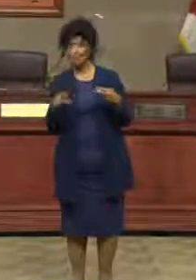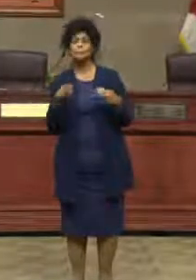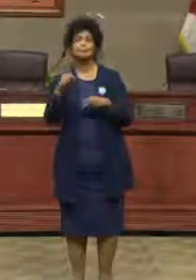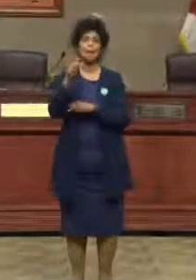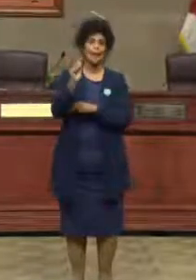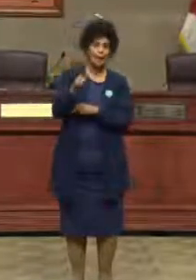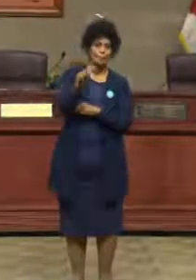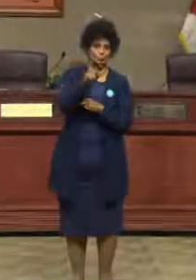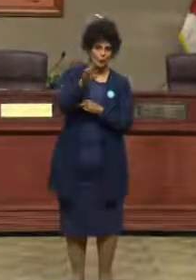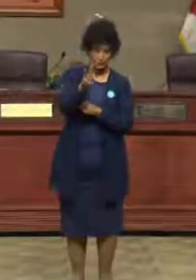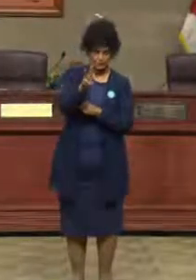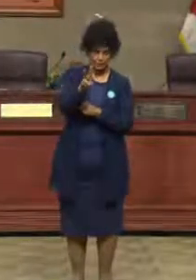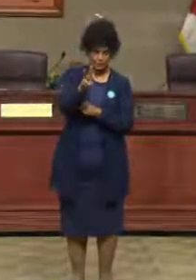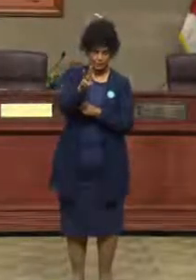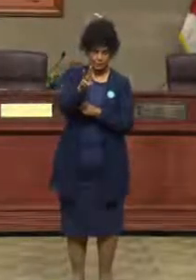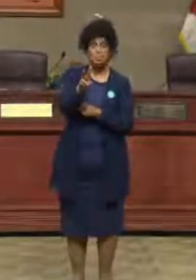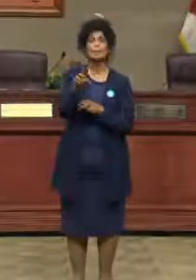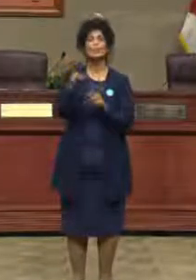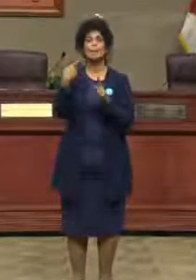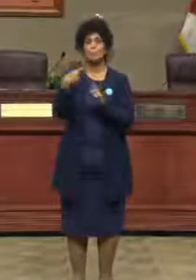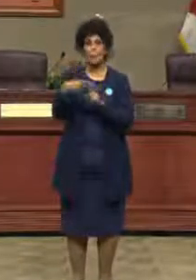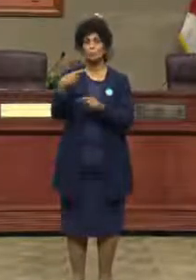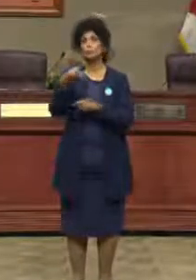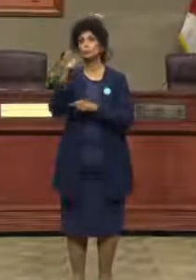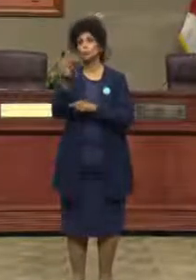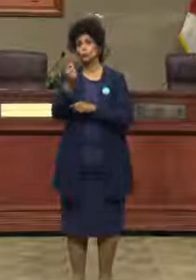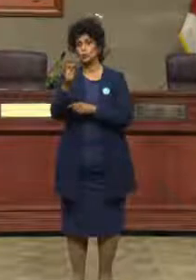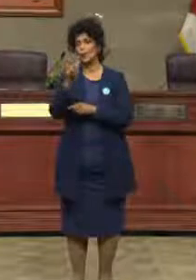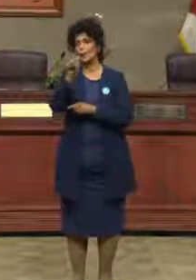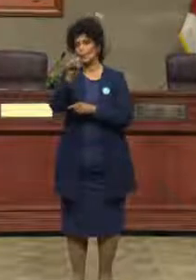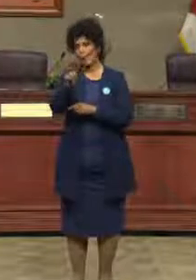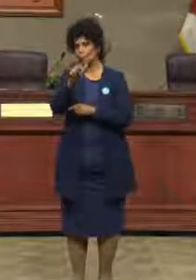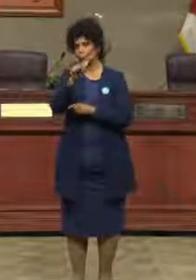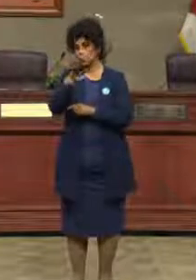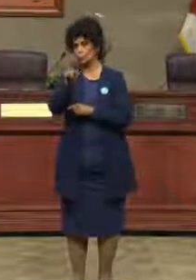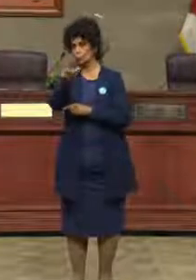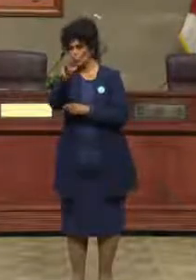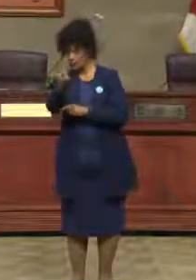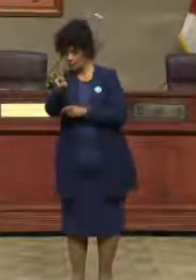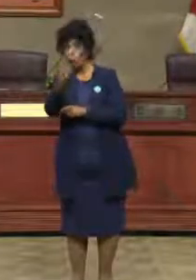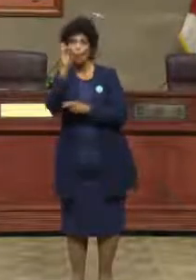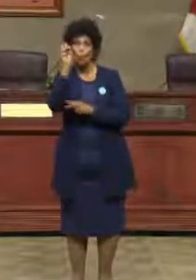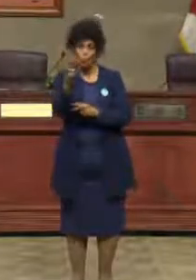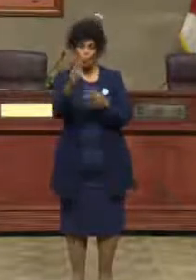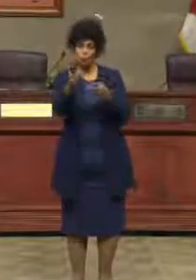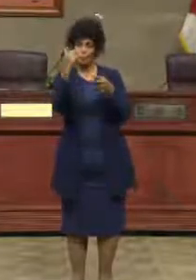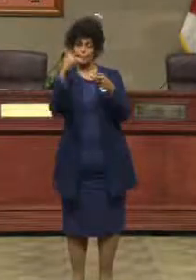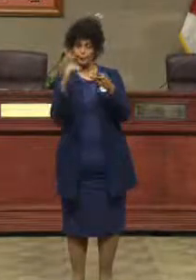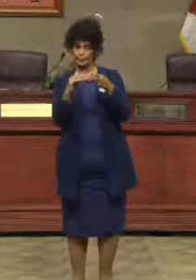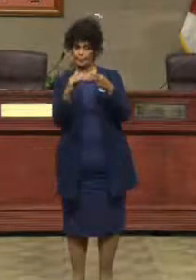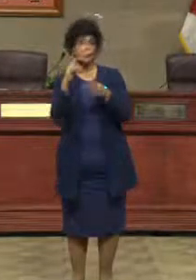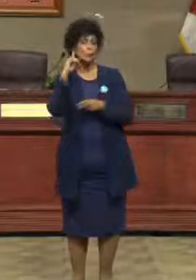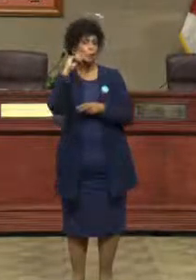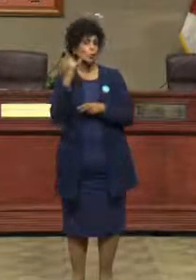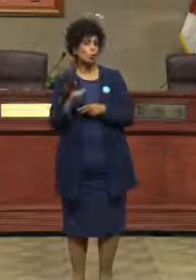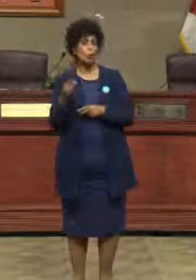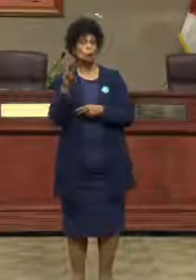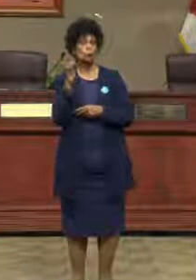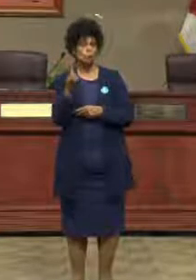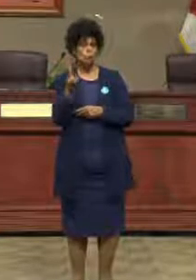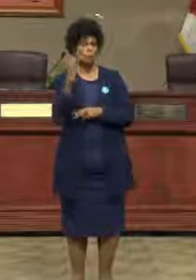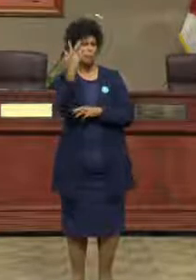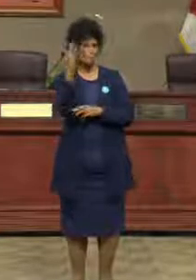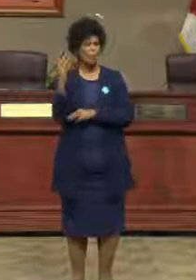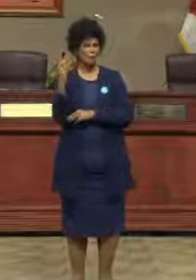26th, and it will operate on Tuesday, April the 27th. Or you can go to the Goldenrod Park Recreation